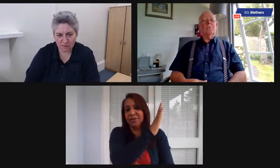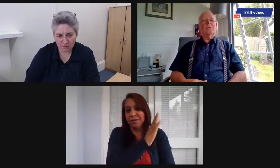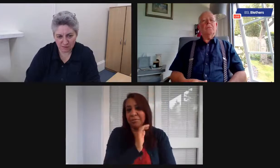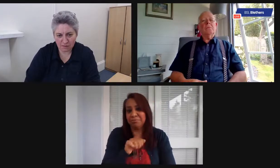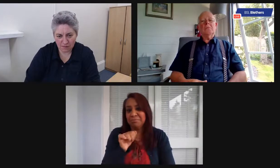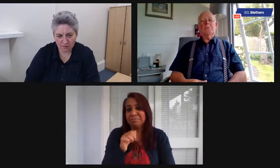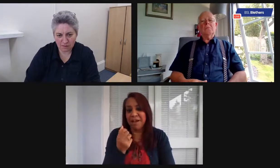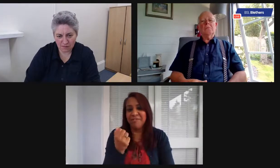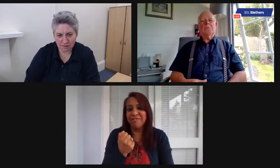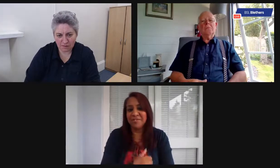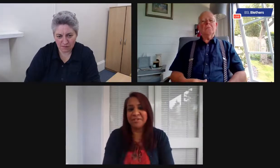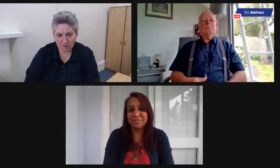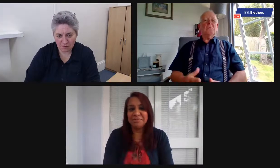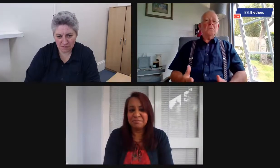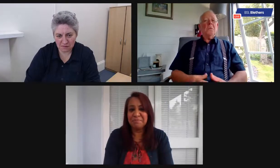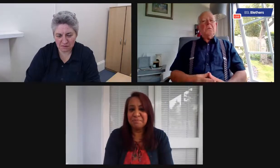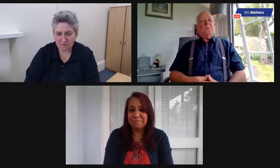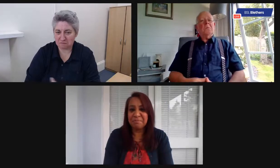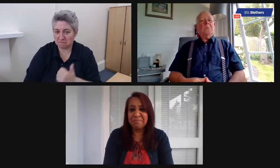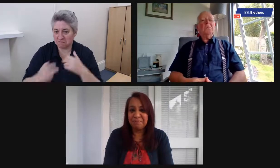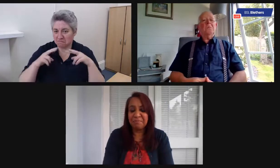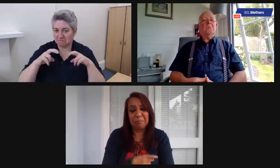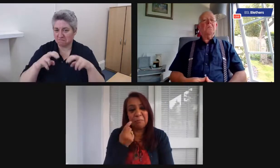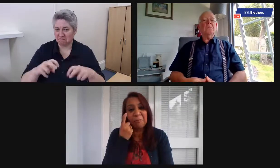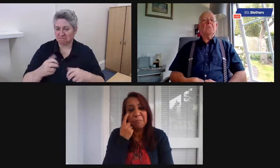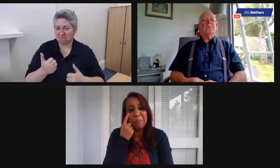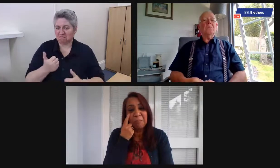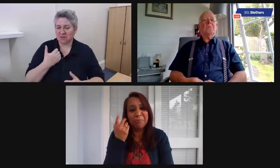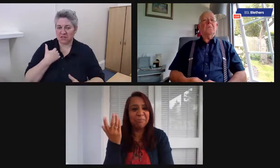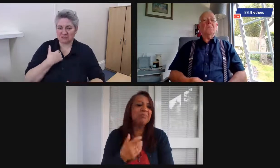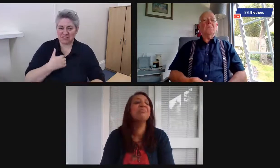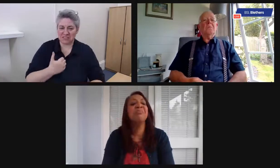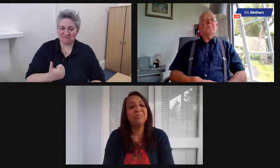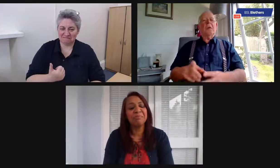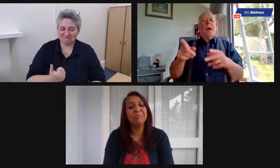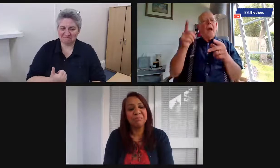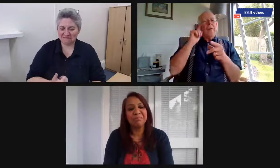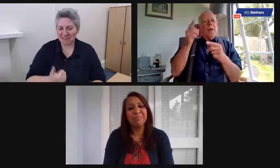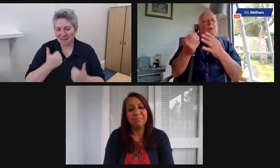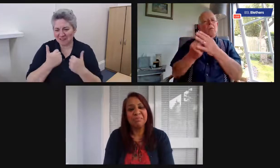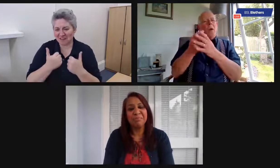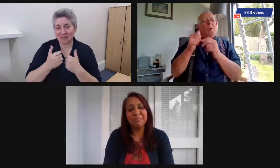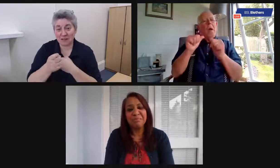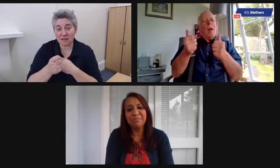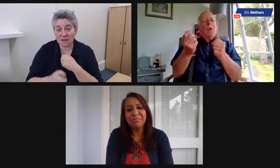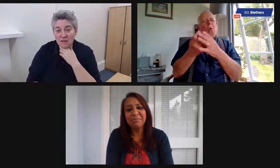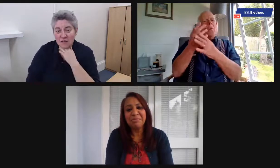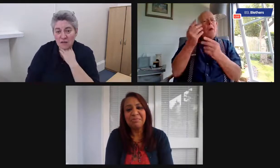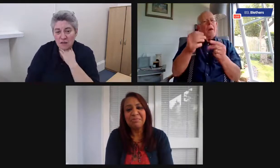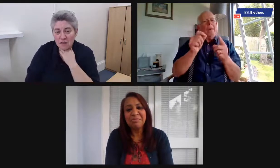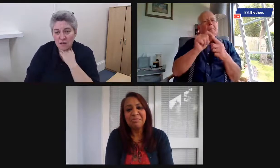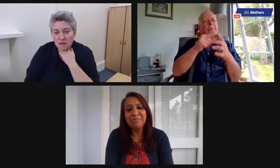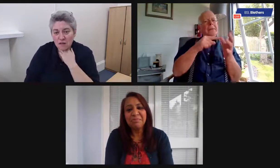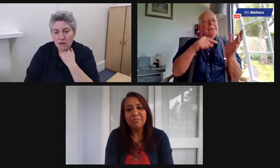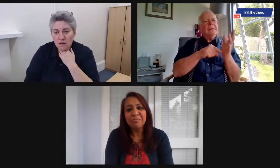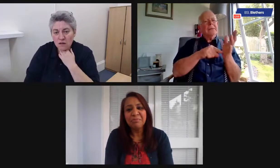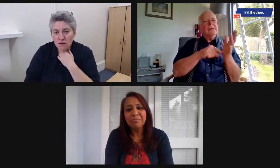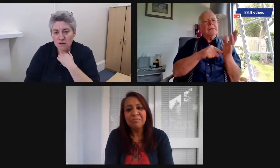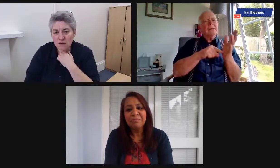and the Western Isles, they have it as well, loads of heather. So keep your eye open for it. I